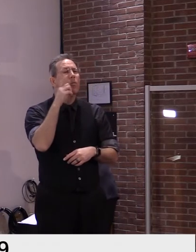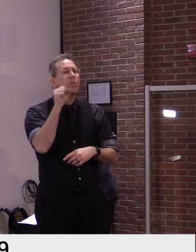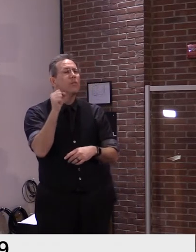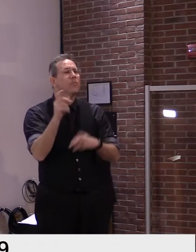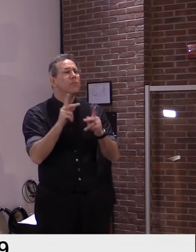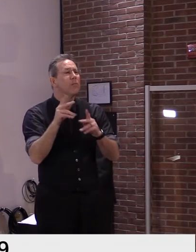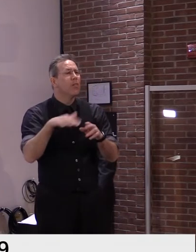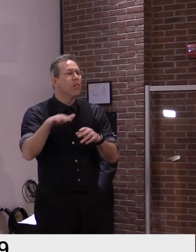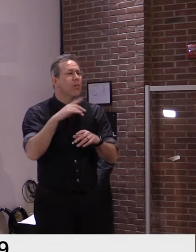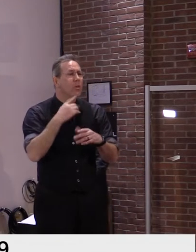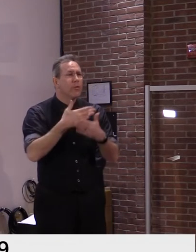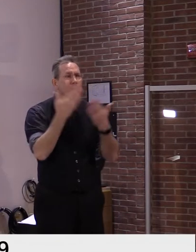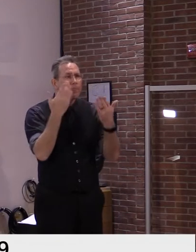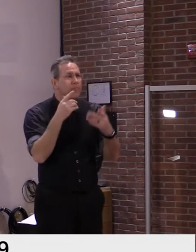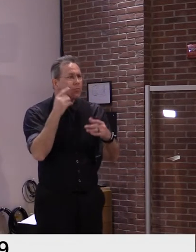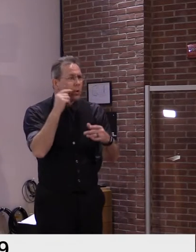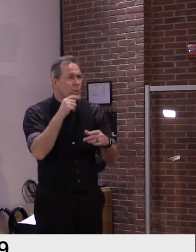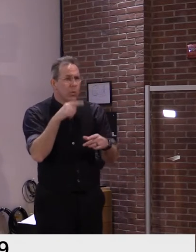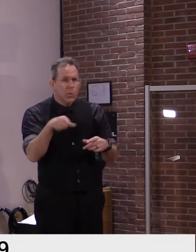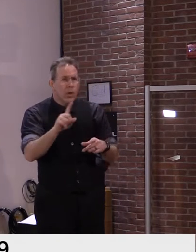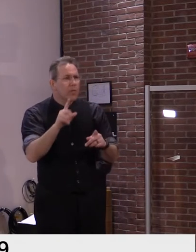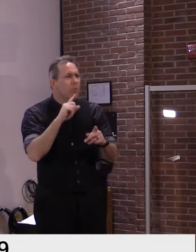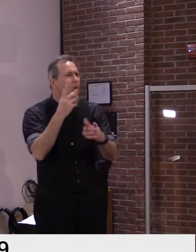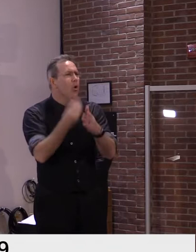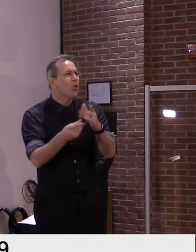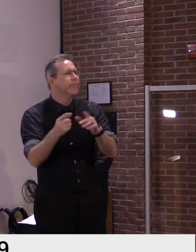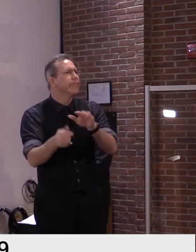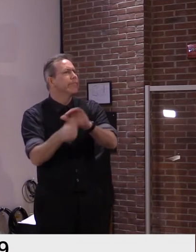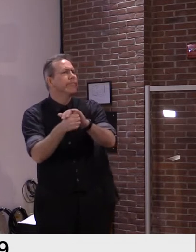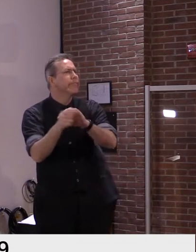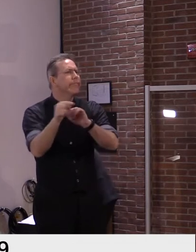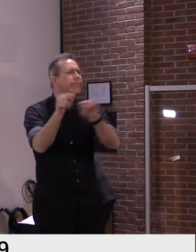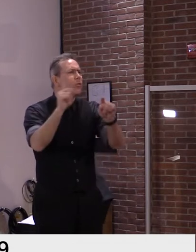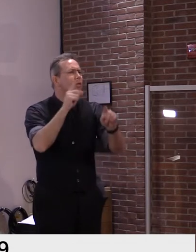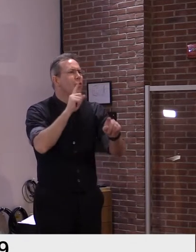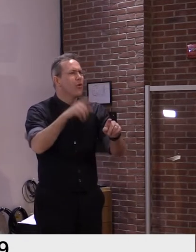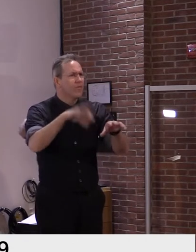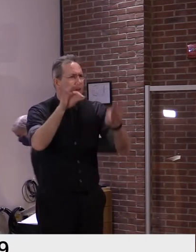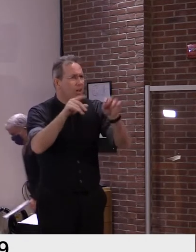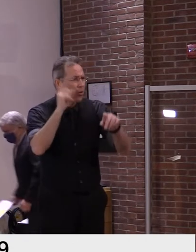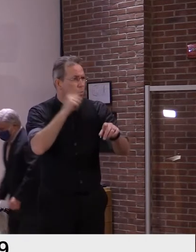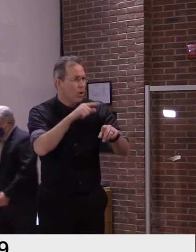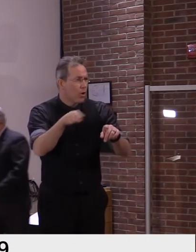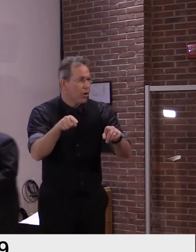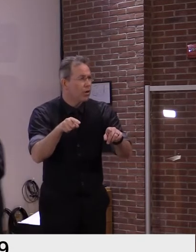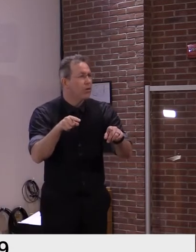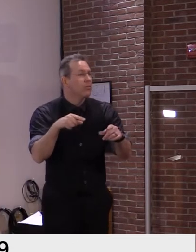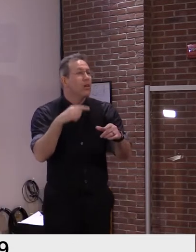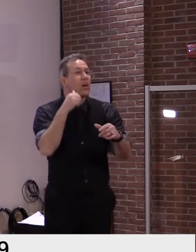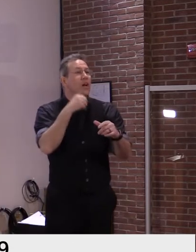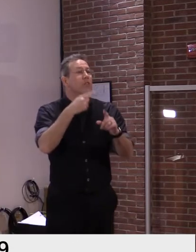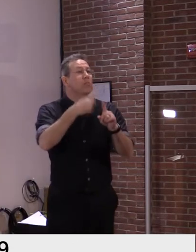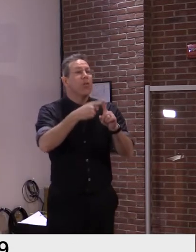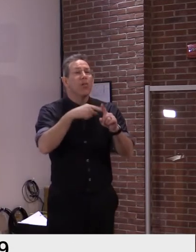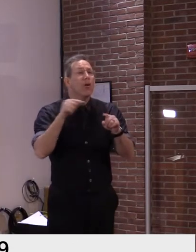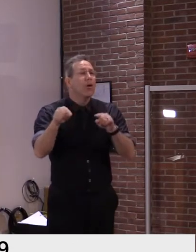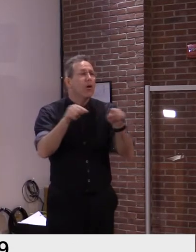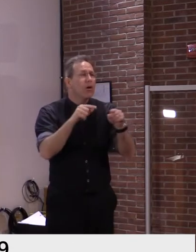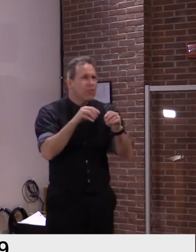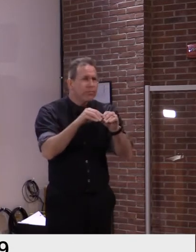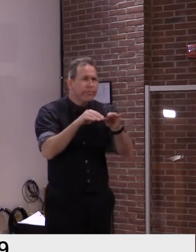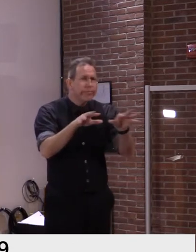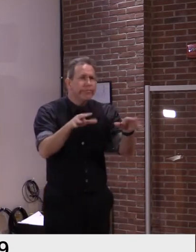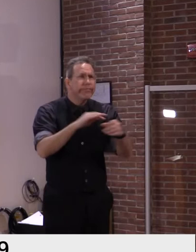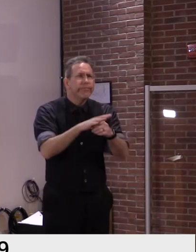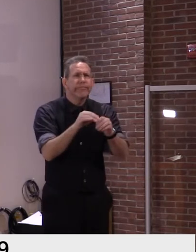they are. When we get into the warmer months, they might start to disperse. Would you have any consideration